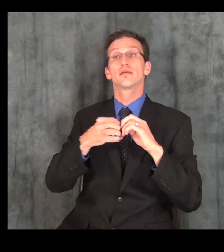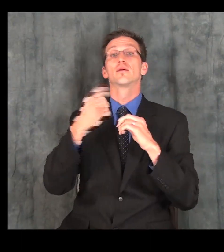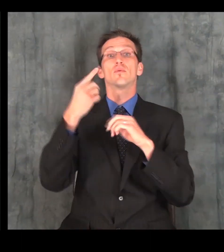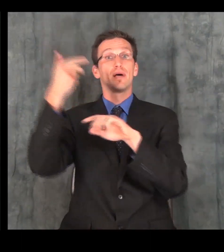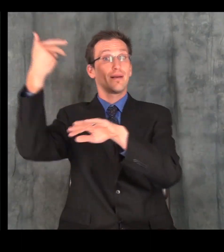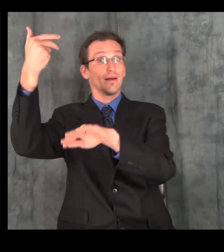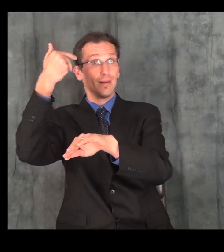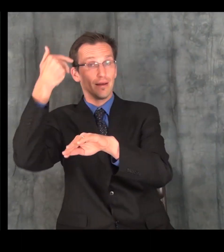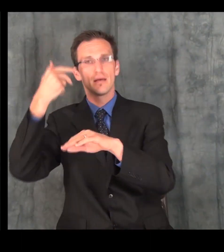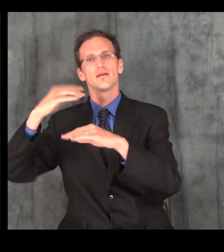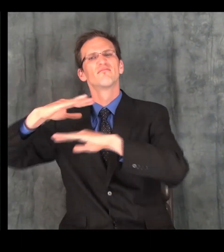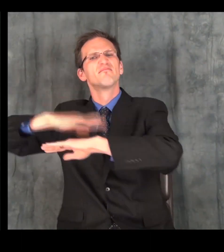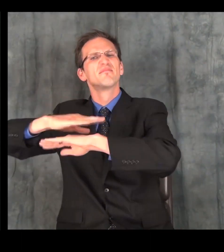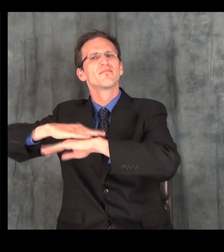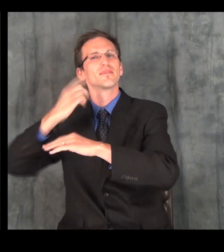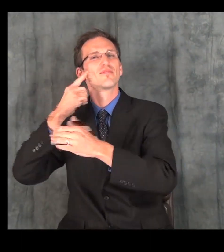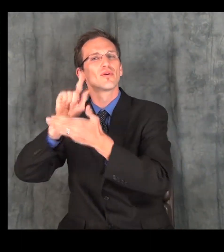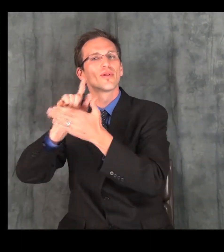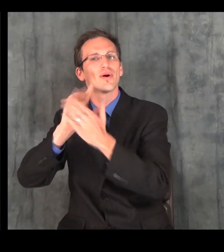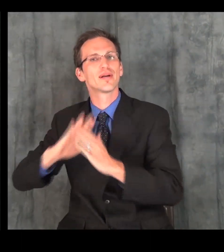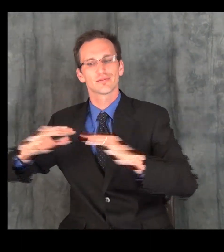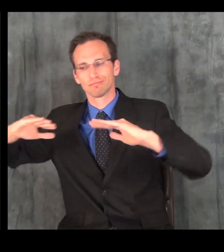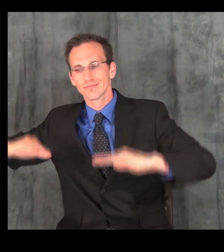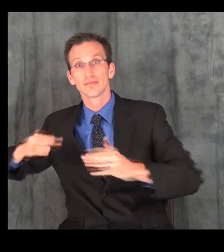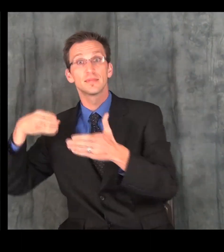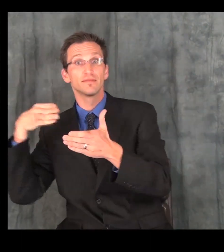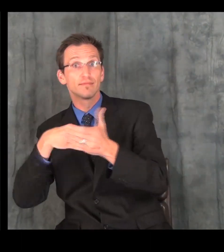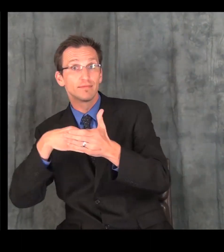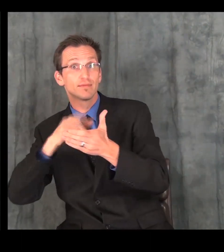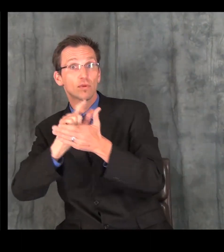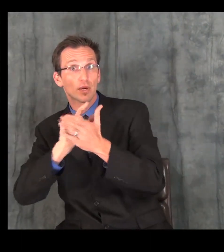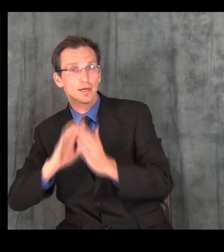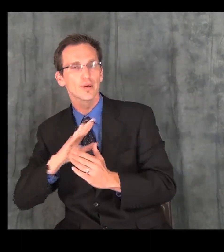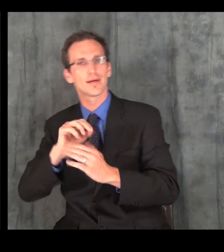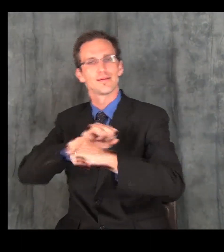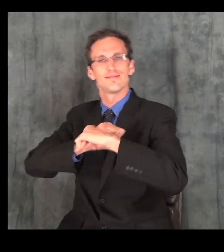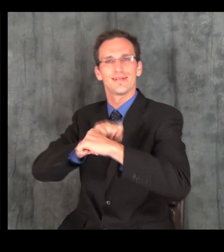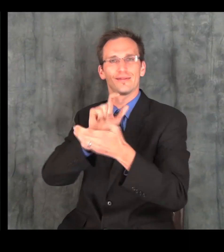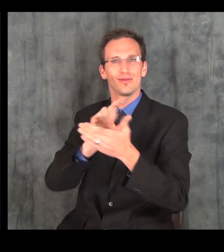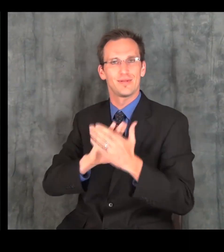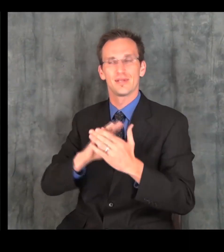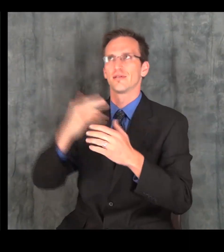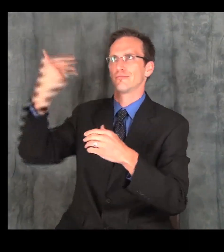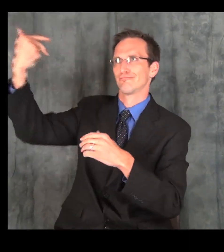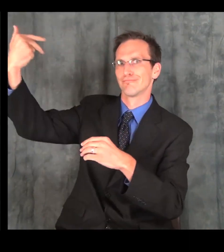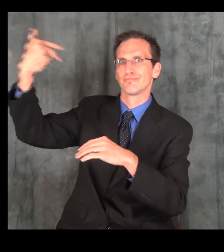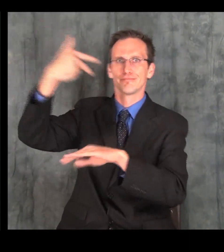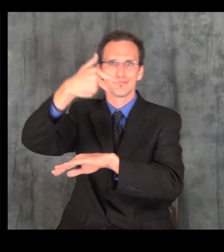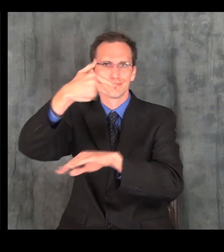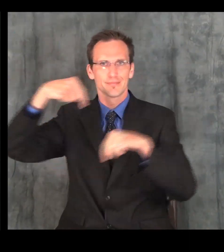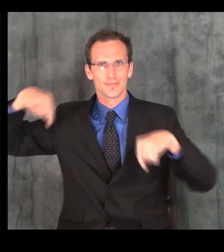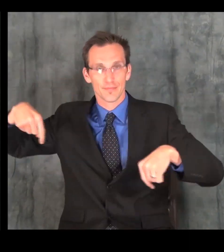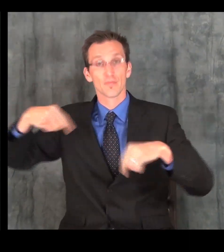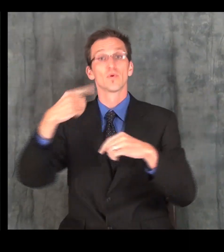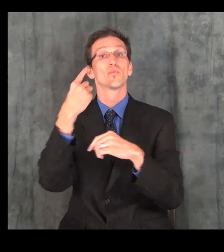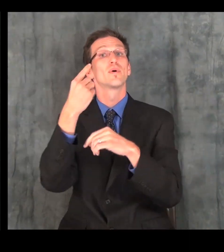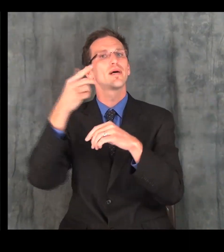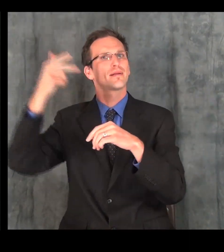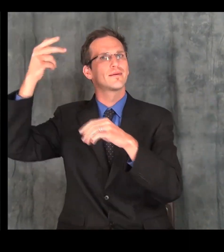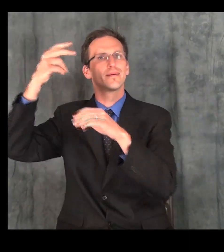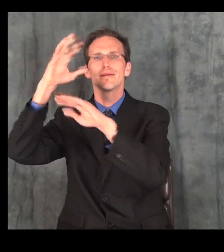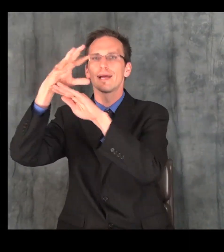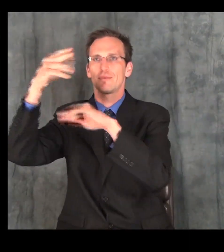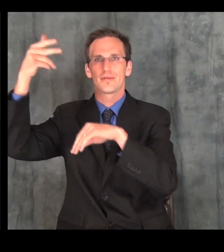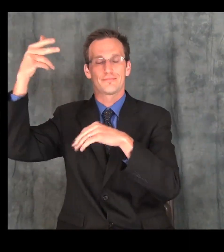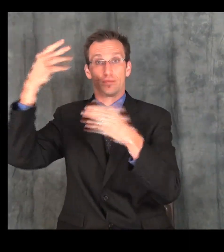lawyers sit, the defence and the prosecution lawyers, and one, for some reason, we're not quite sure why, was actually focused